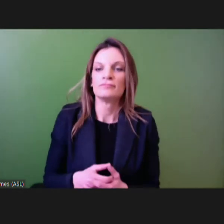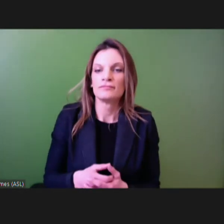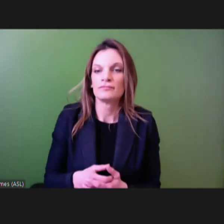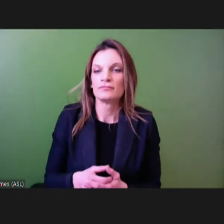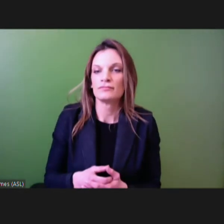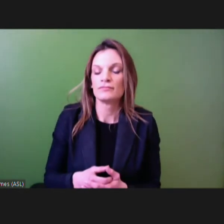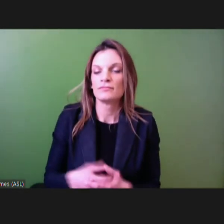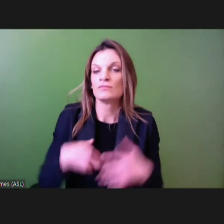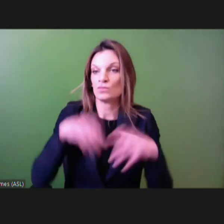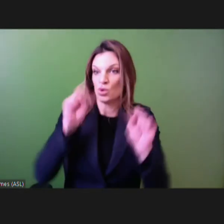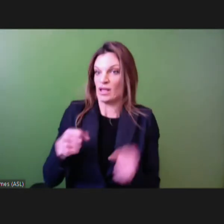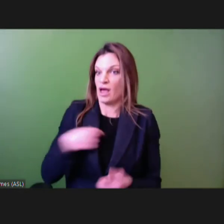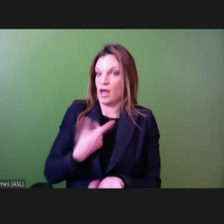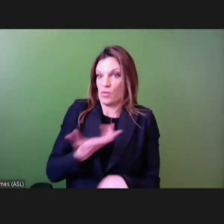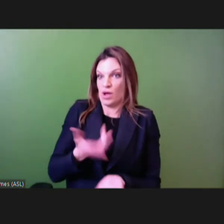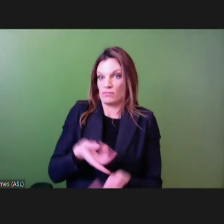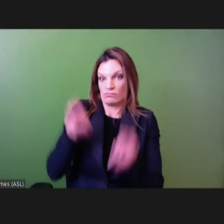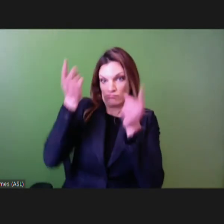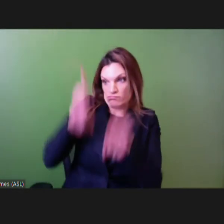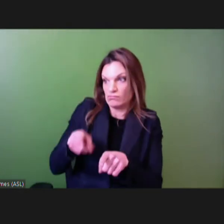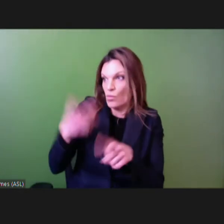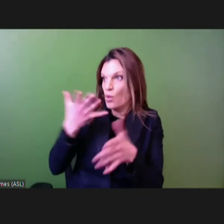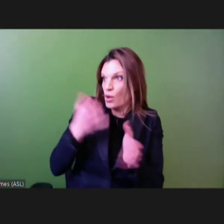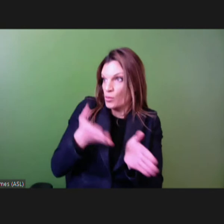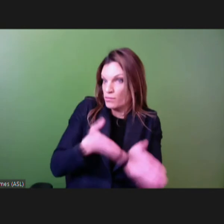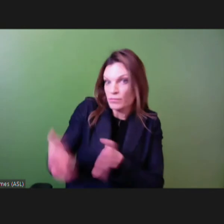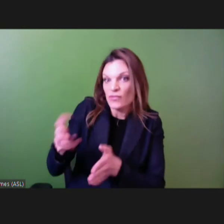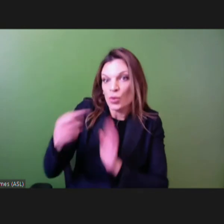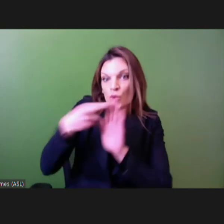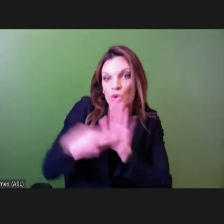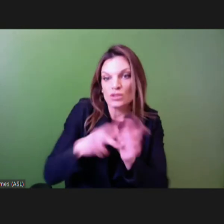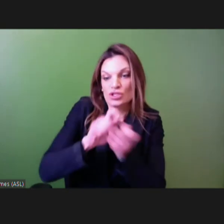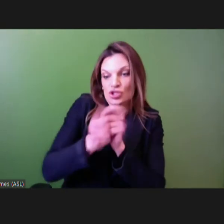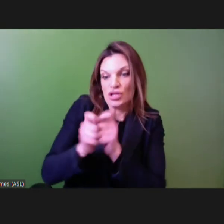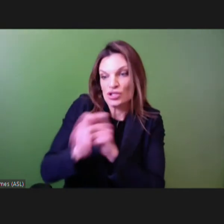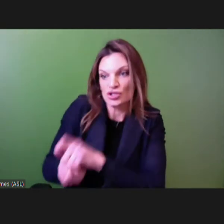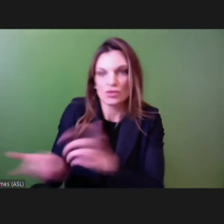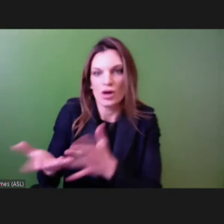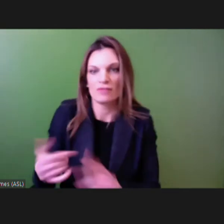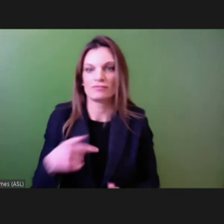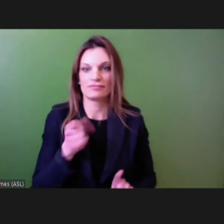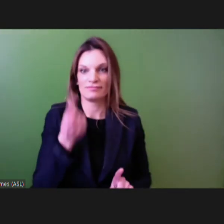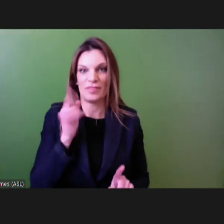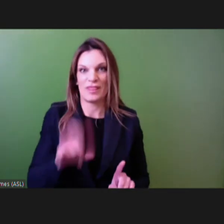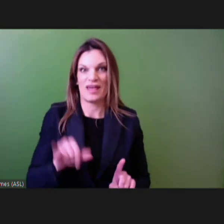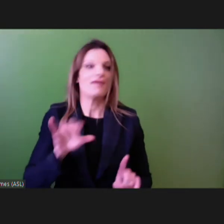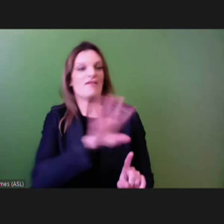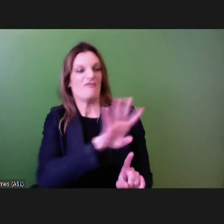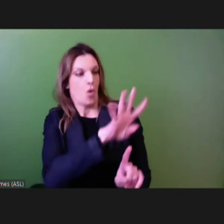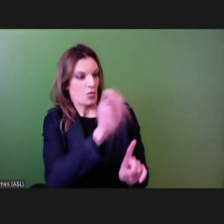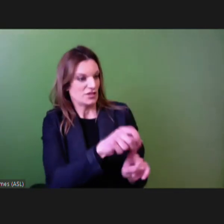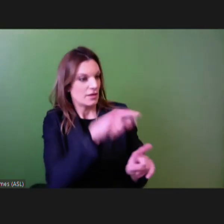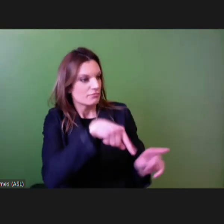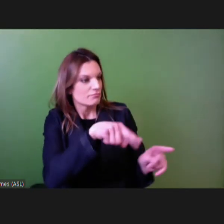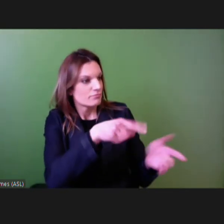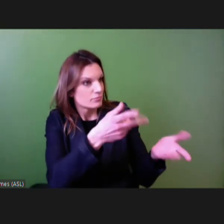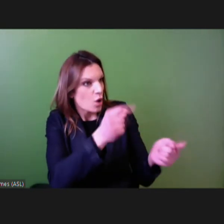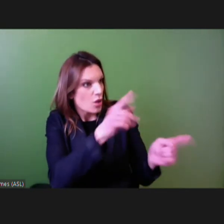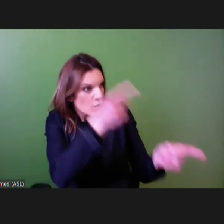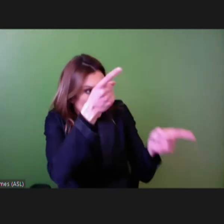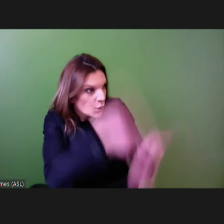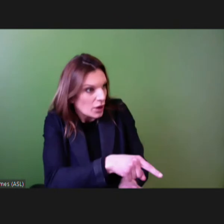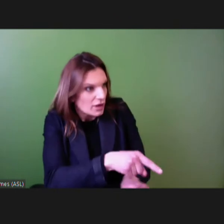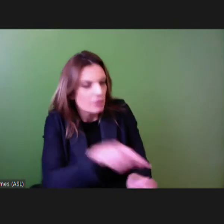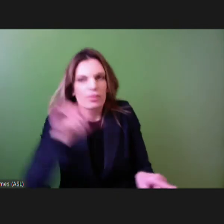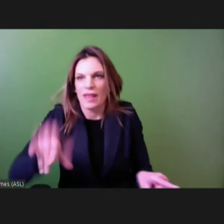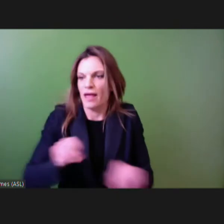in our democratic rules and restrictions on the right to vote that affect 96% of the voting age population and that